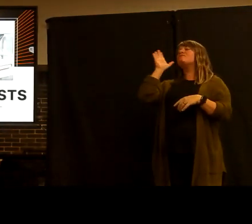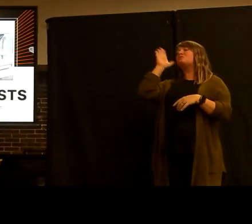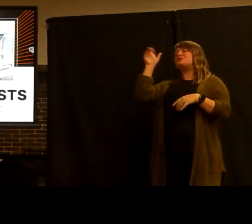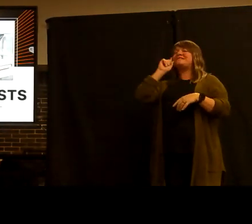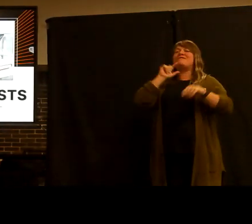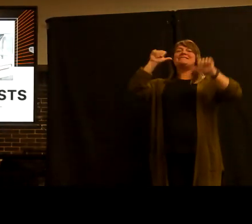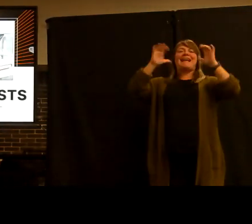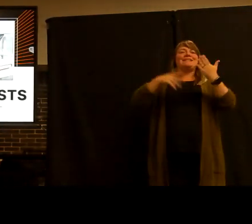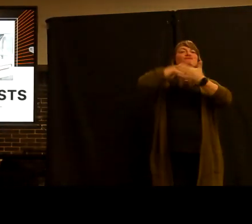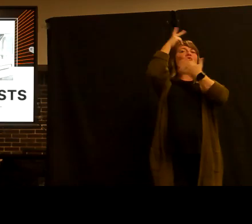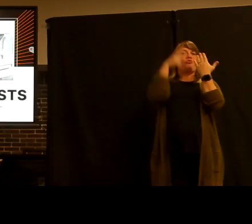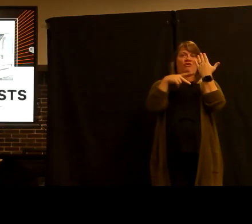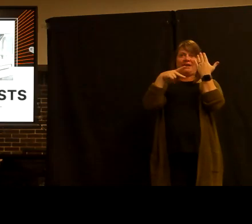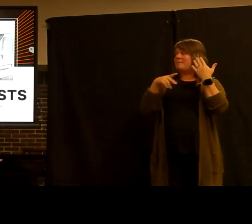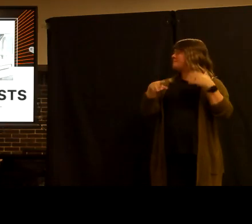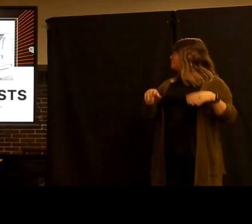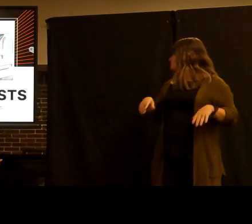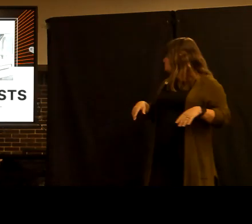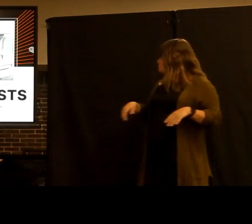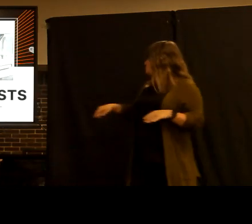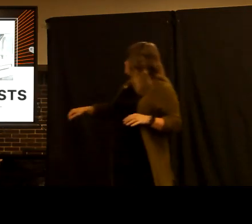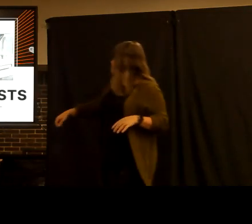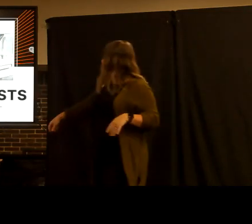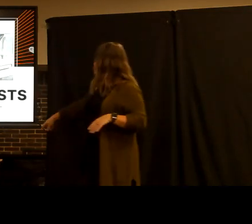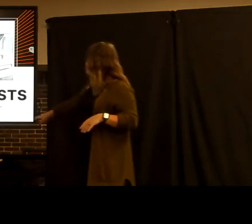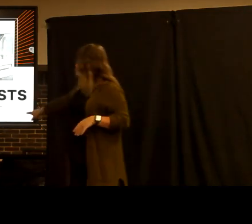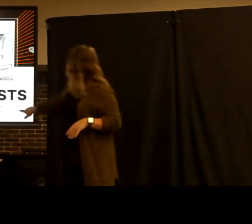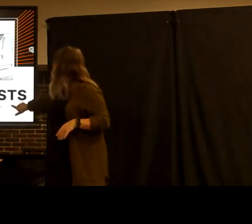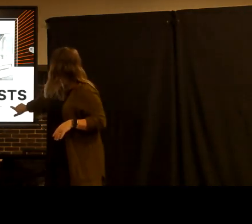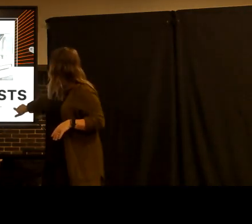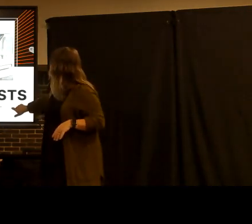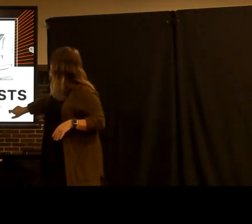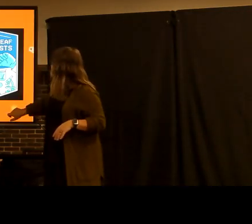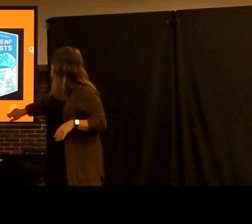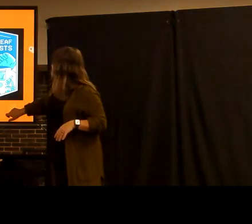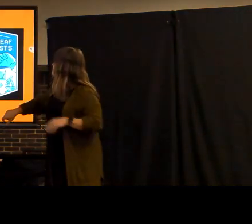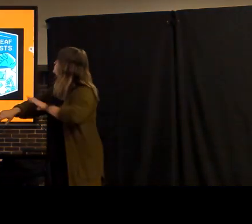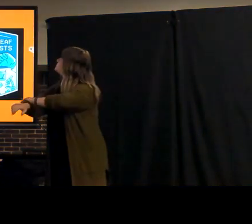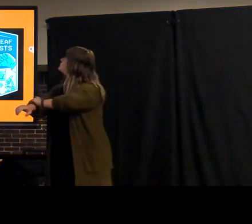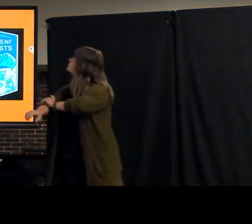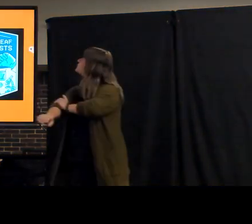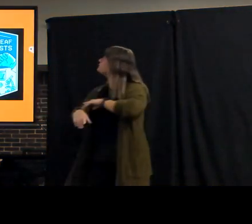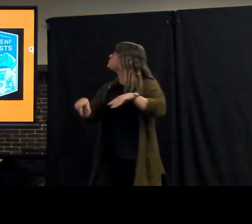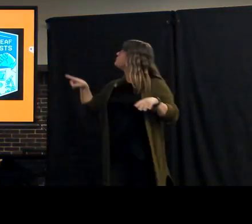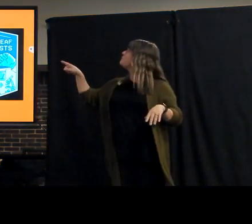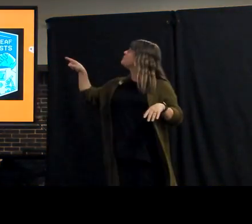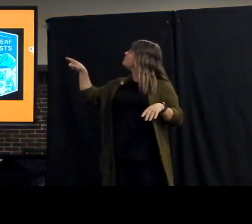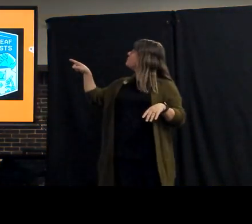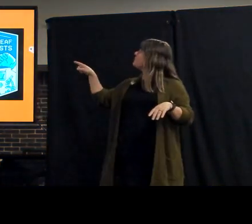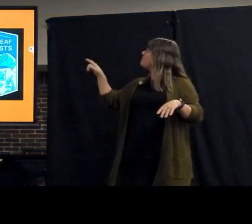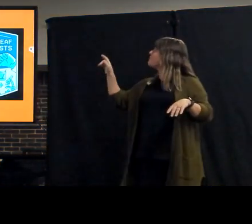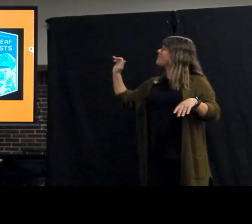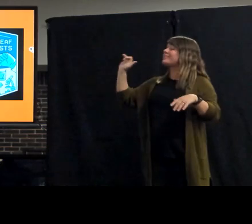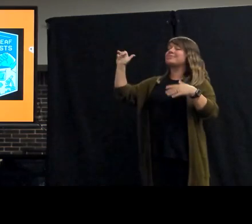just finished this internship this summer, Future Deaf Scientist program. So we're going to go over that tonight.